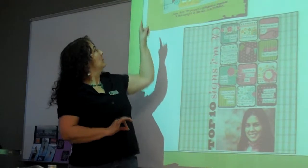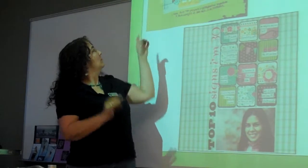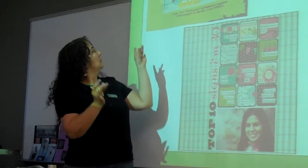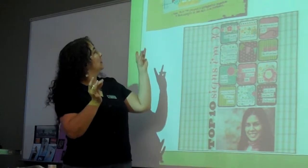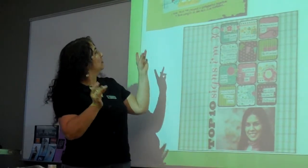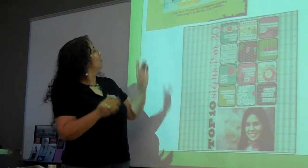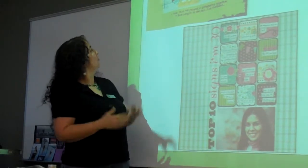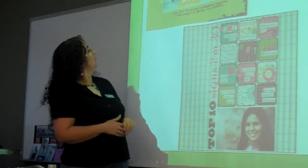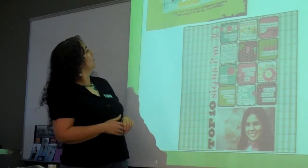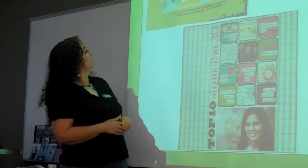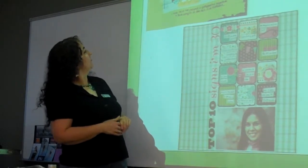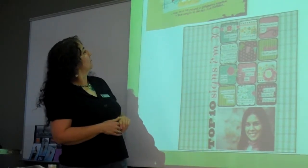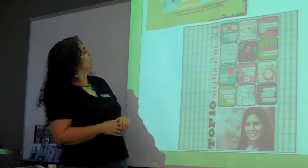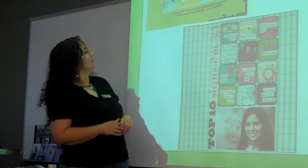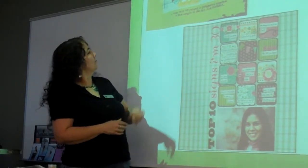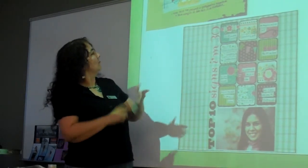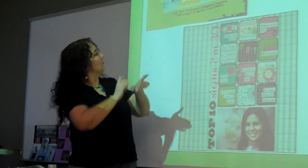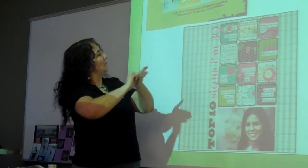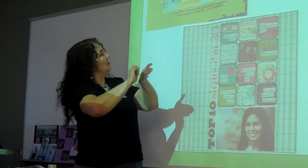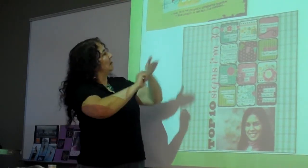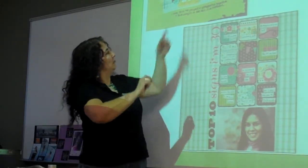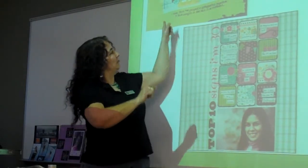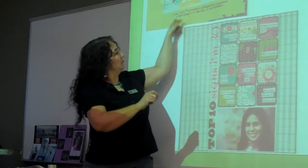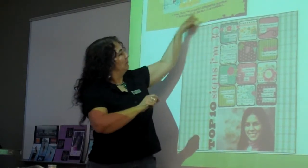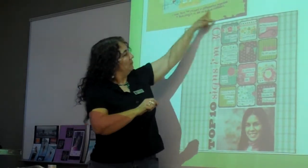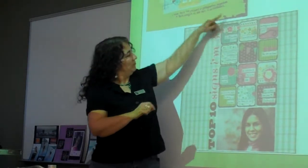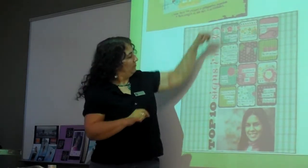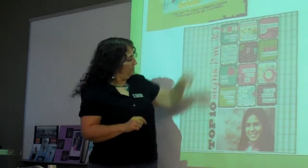You see back over here again, I used the buttons.